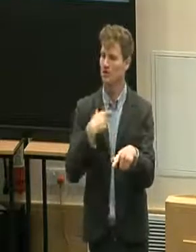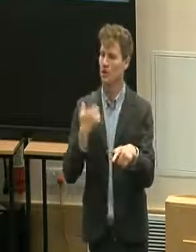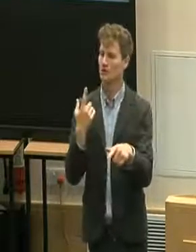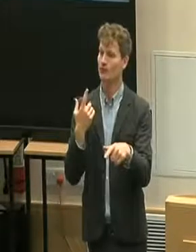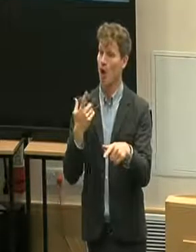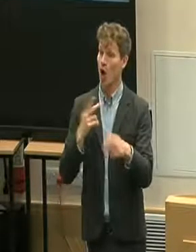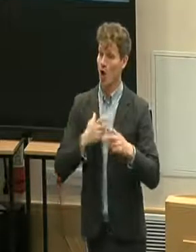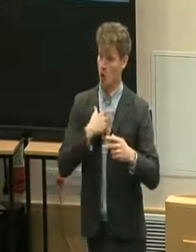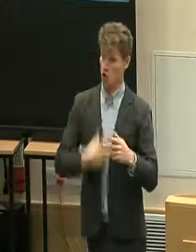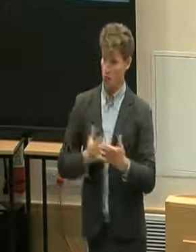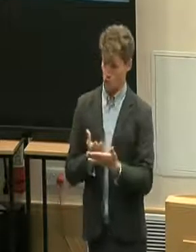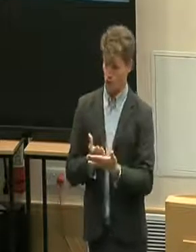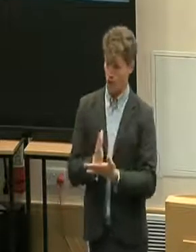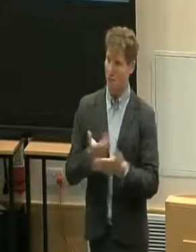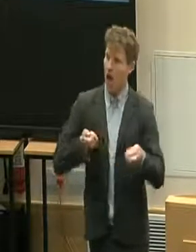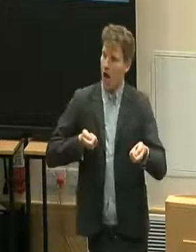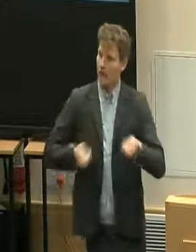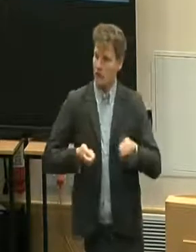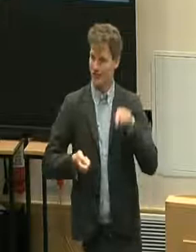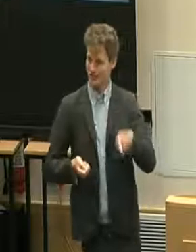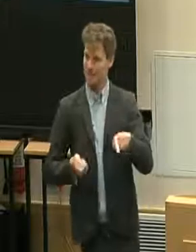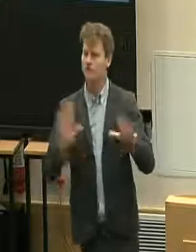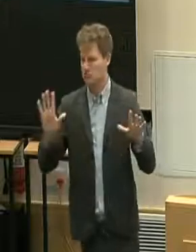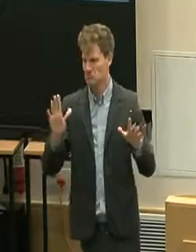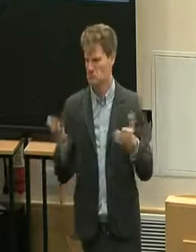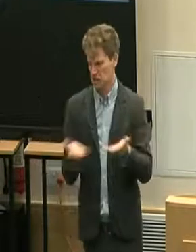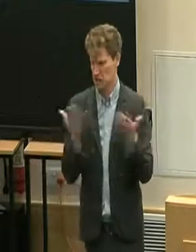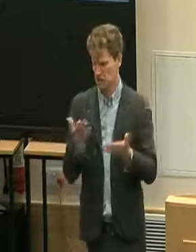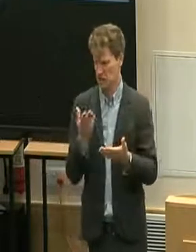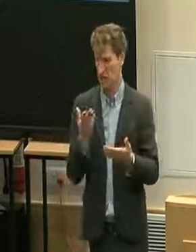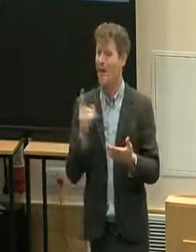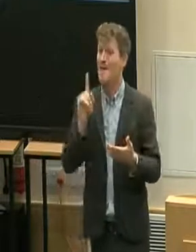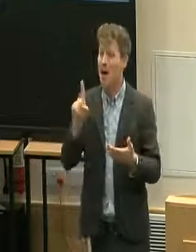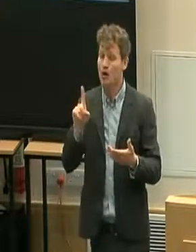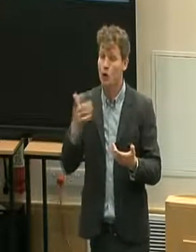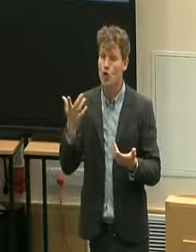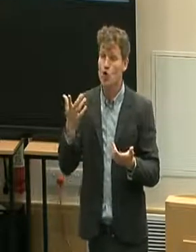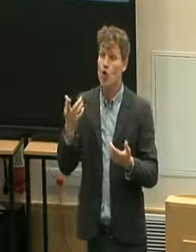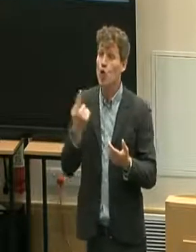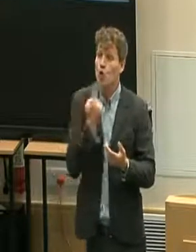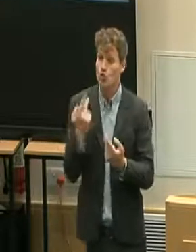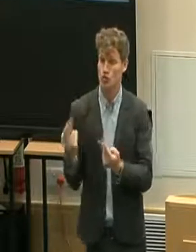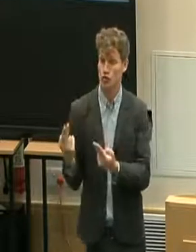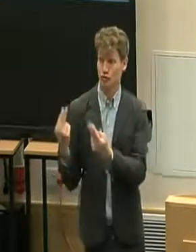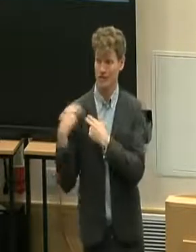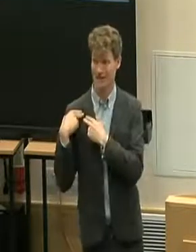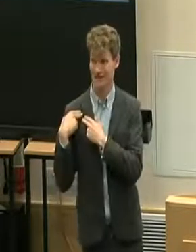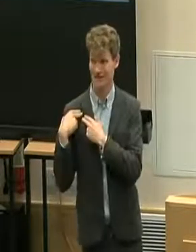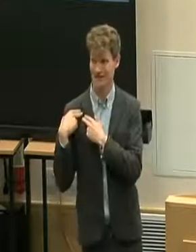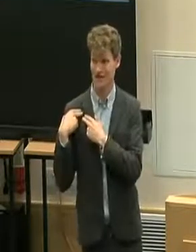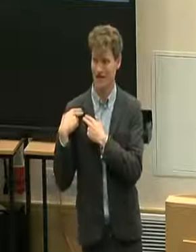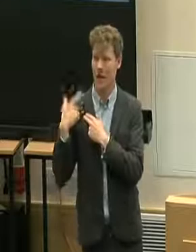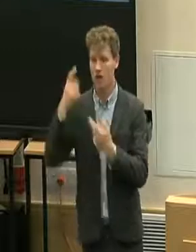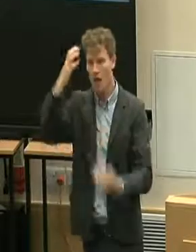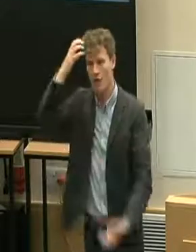the responsibility is governmental. The human rights approach places primary